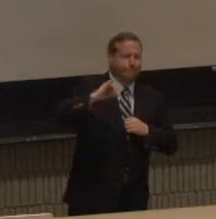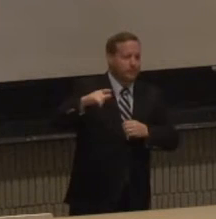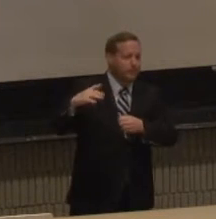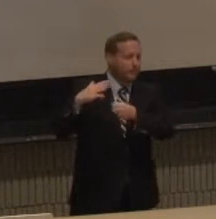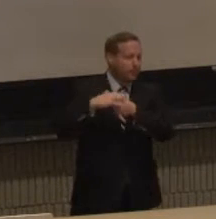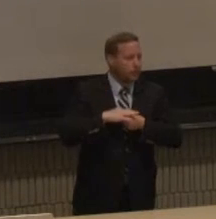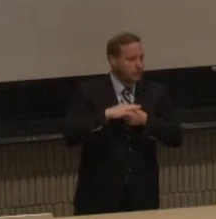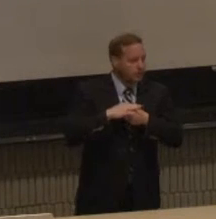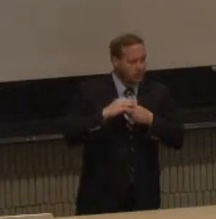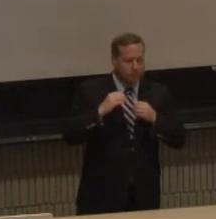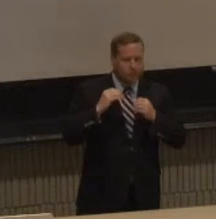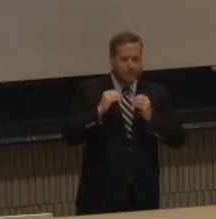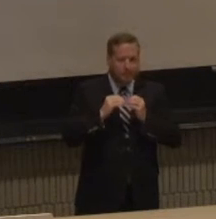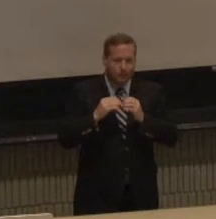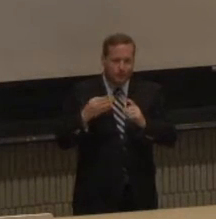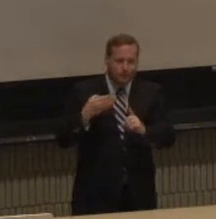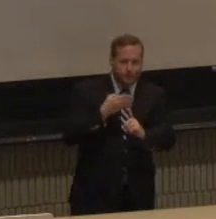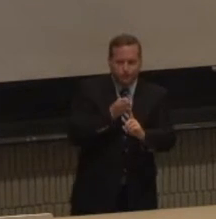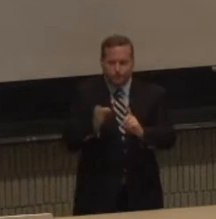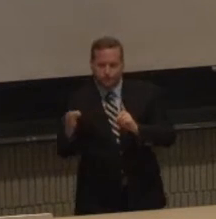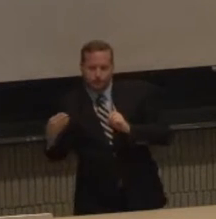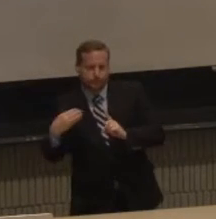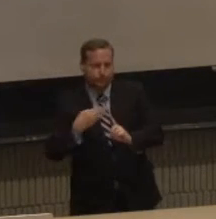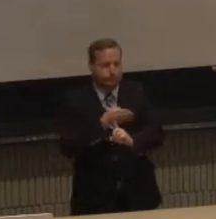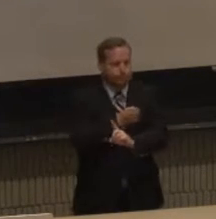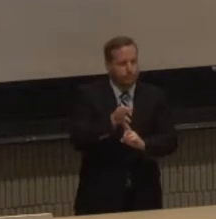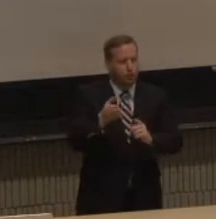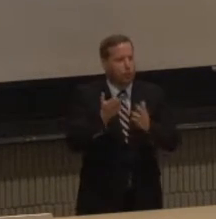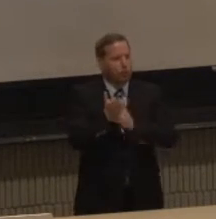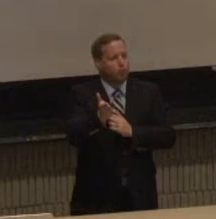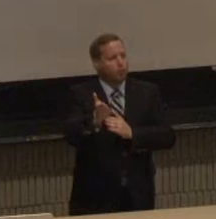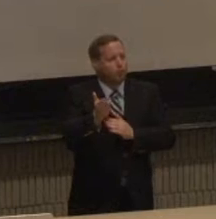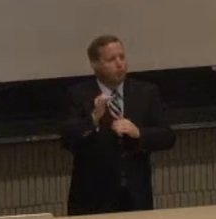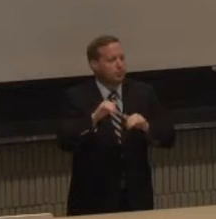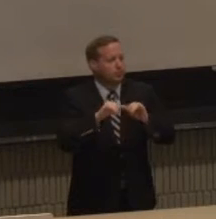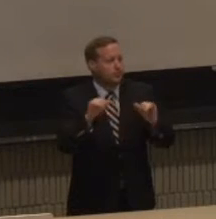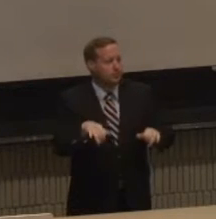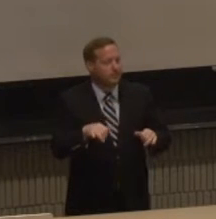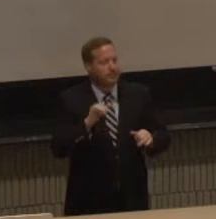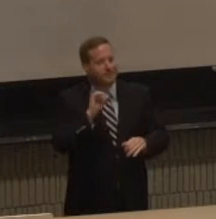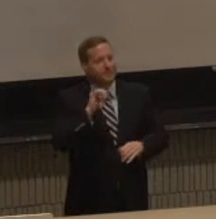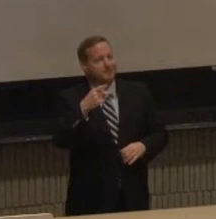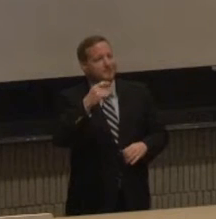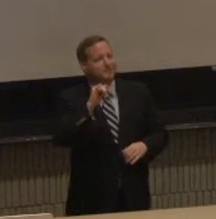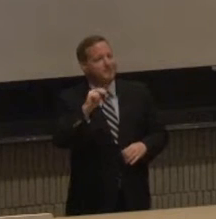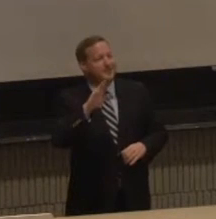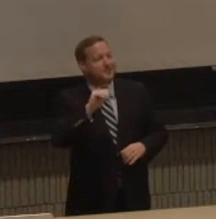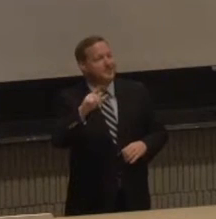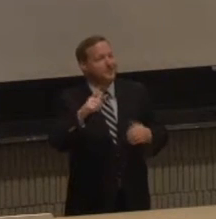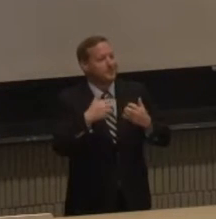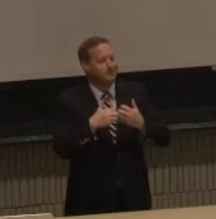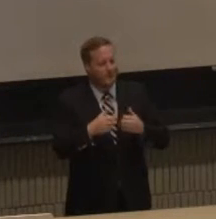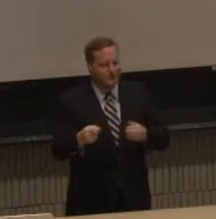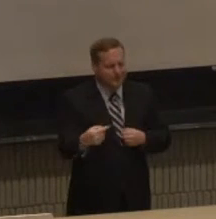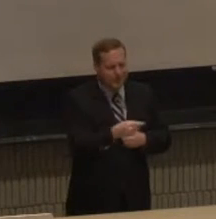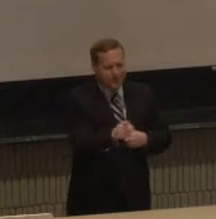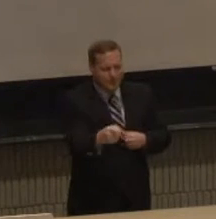way to refute that system is to create this kind of foundational resiliency that allows deaf people to